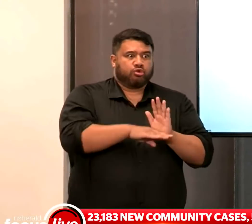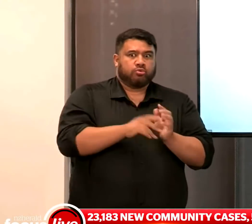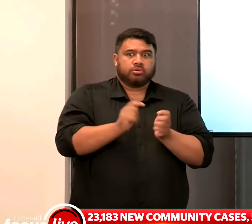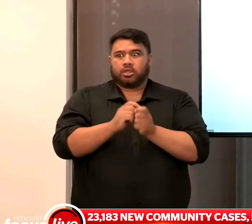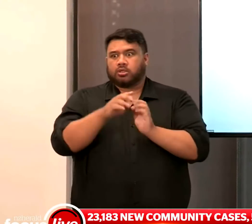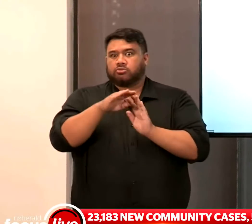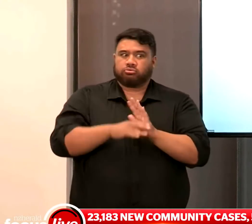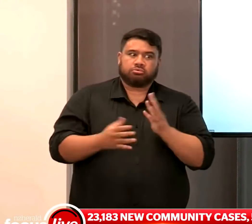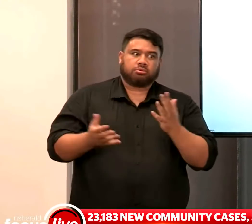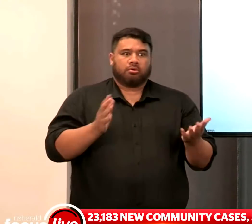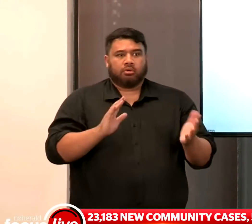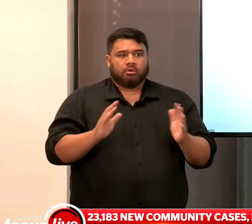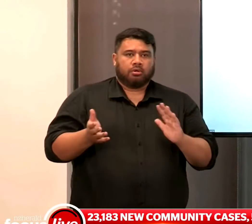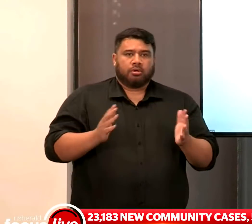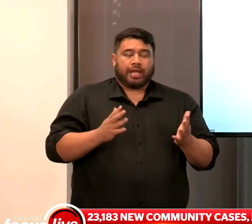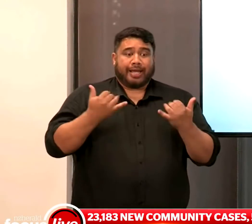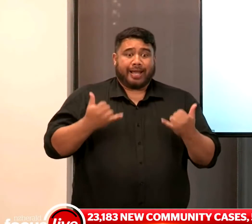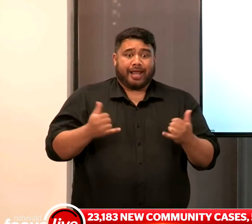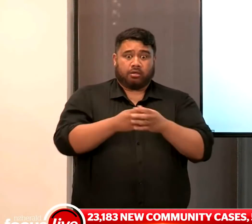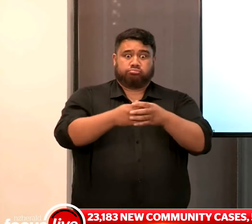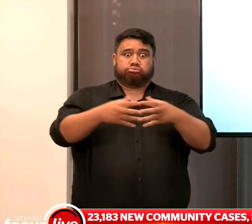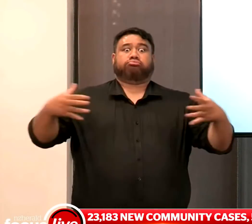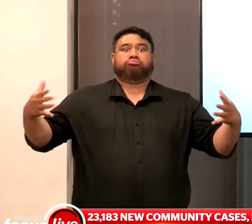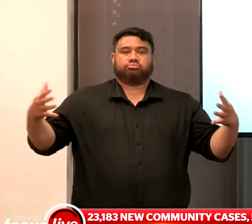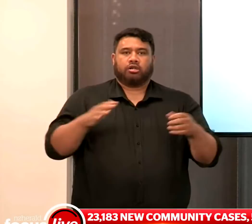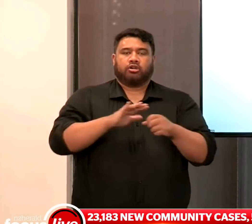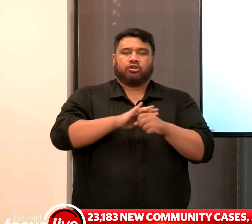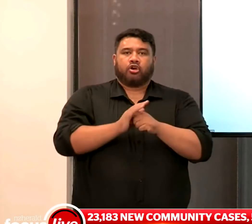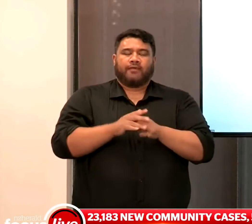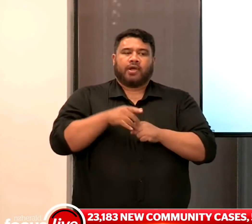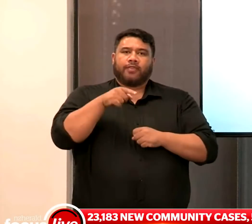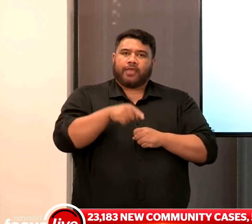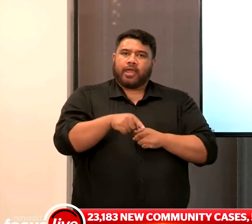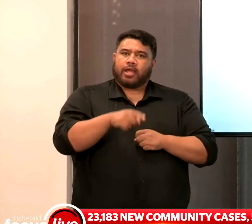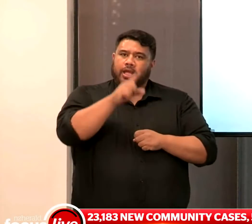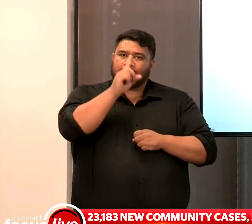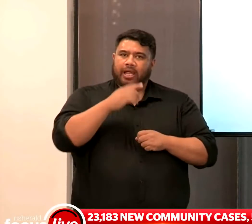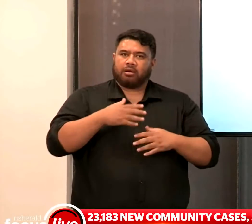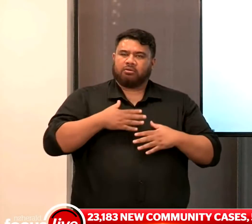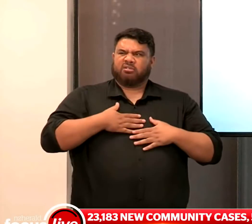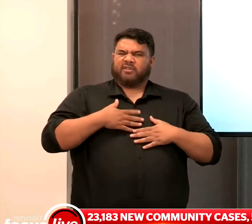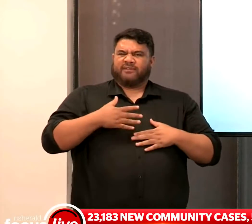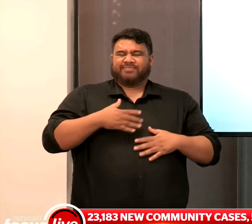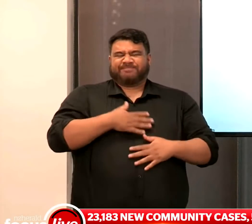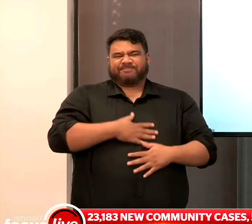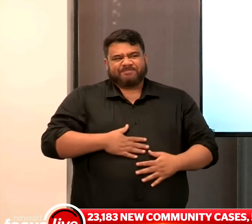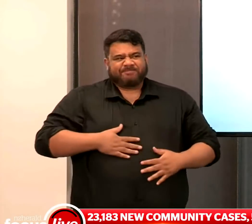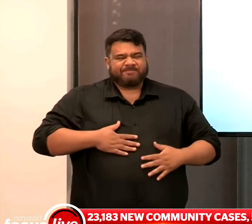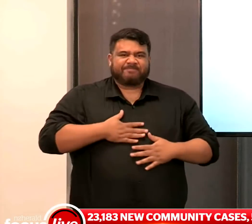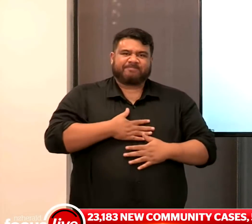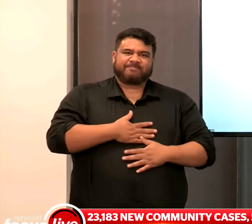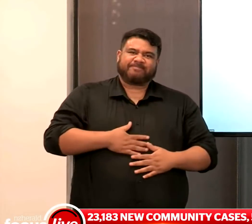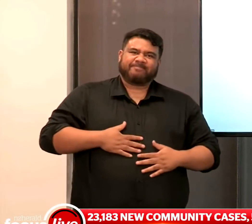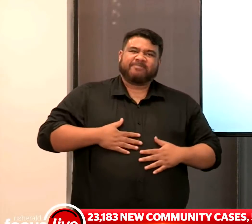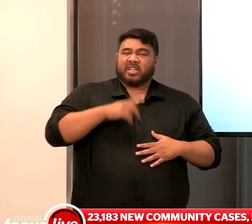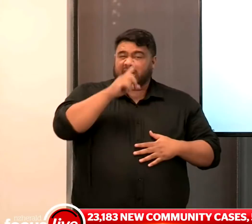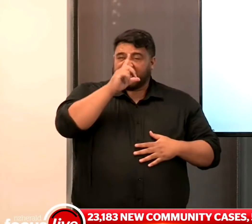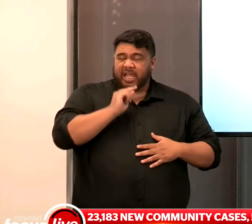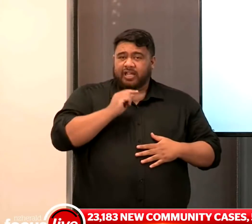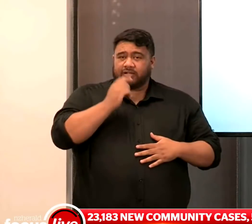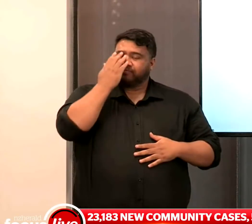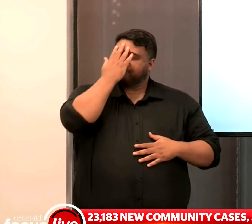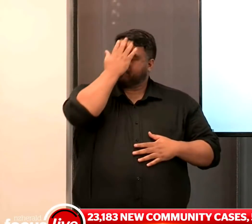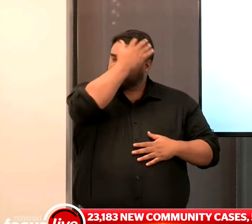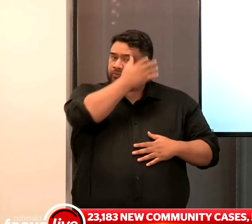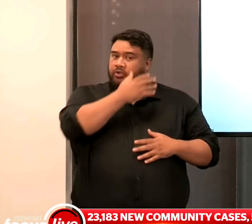in a situation where we're getting large numbers of cases, that can feel like an uncomfortable place to be in. So what